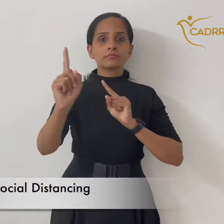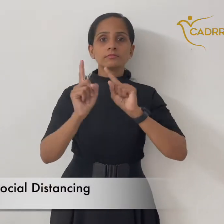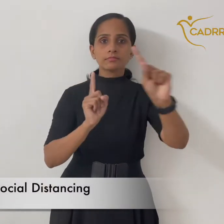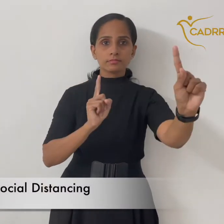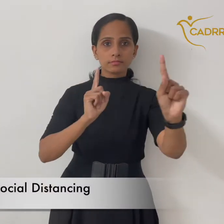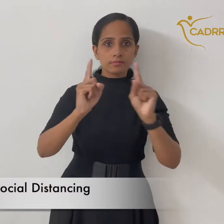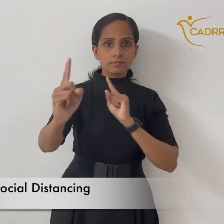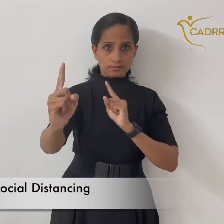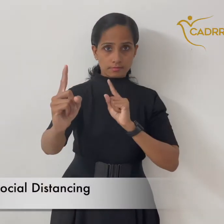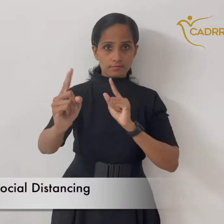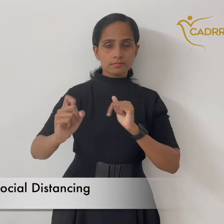Social distancing.